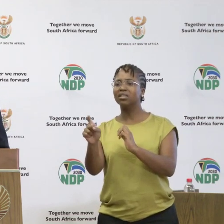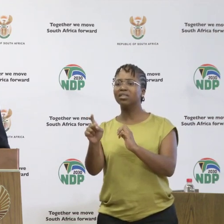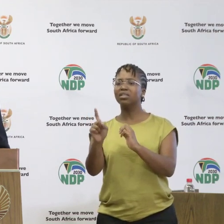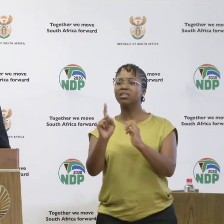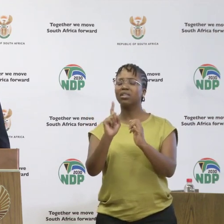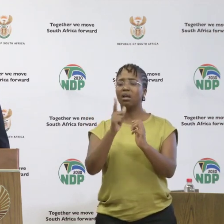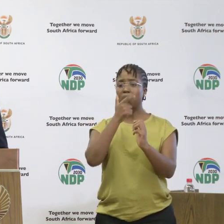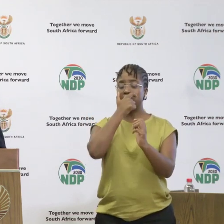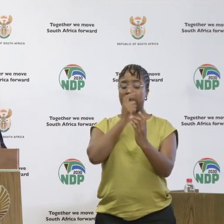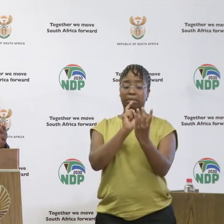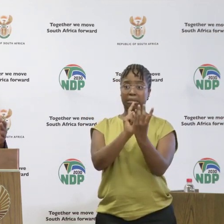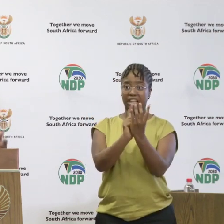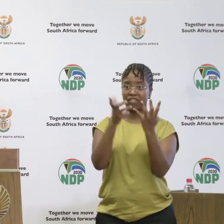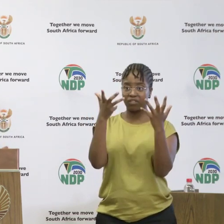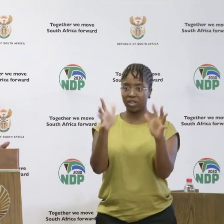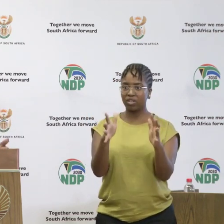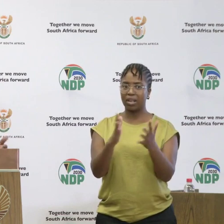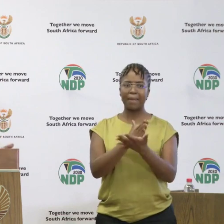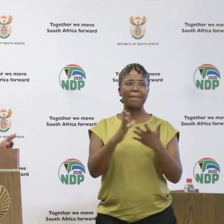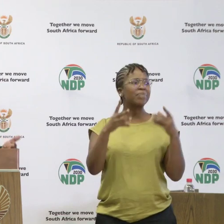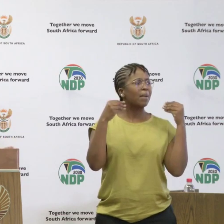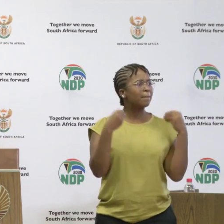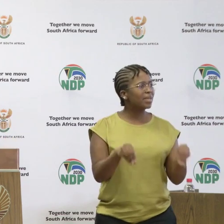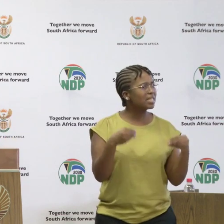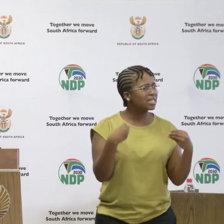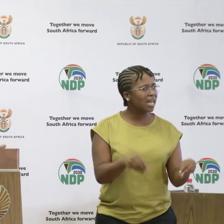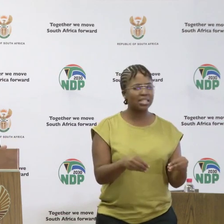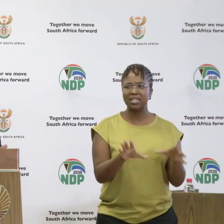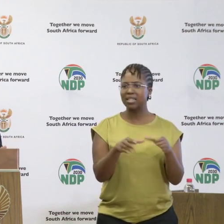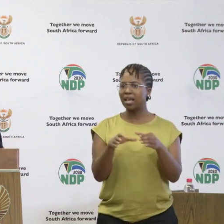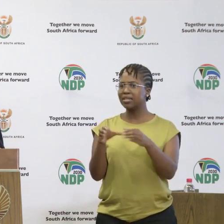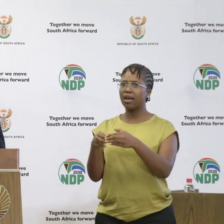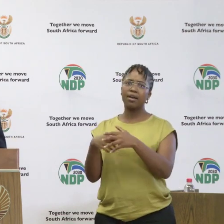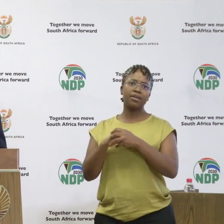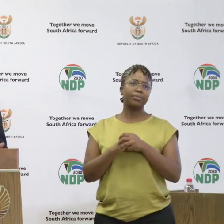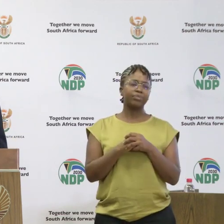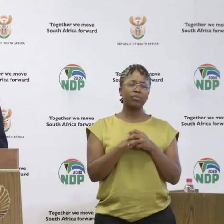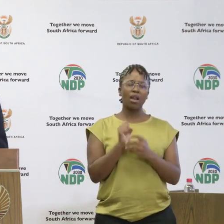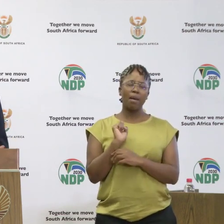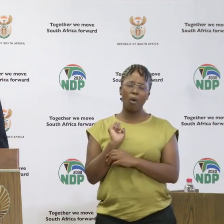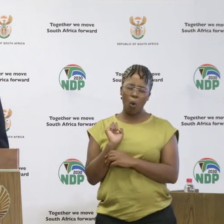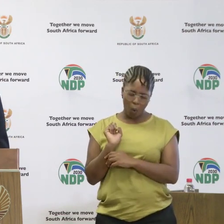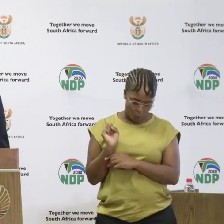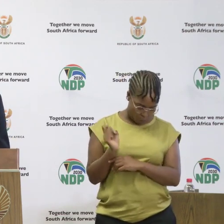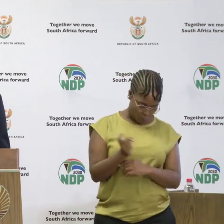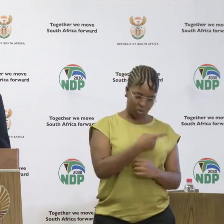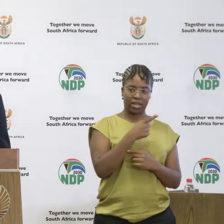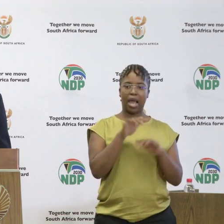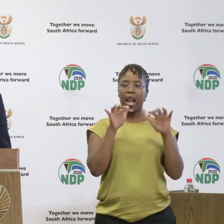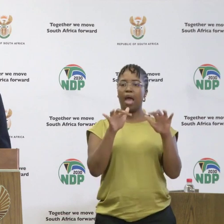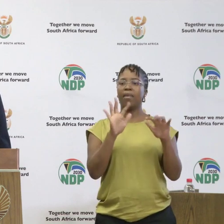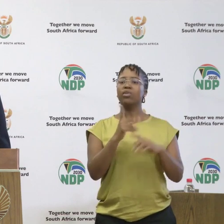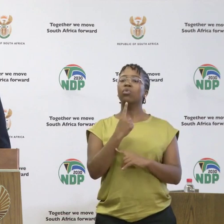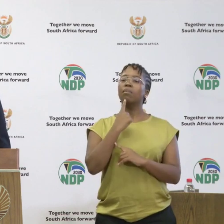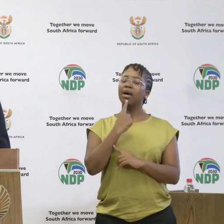organizations that are in the business sector. All these organizations